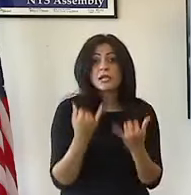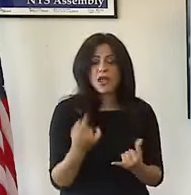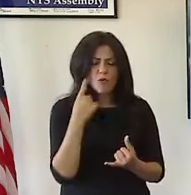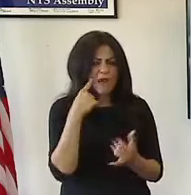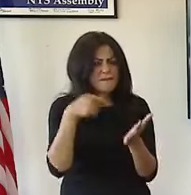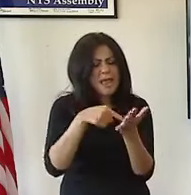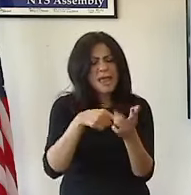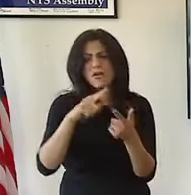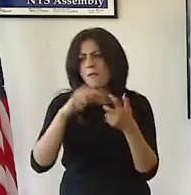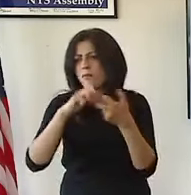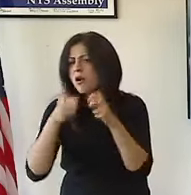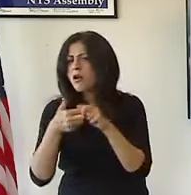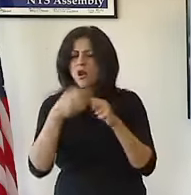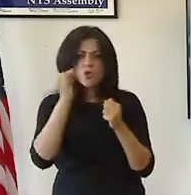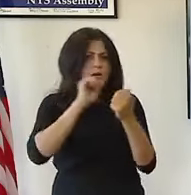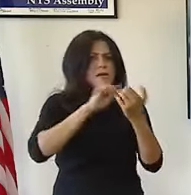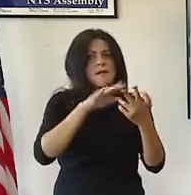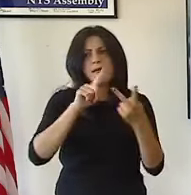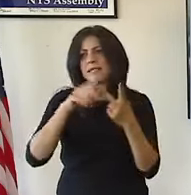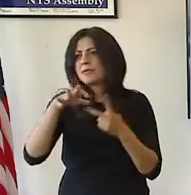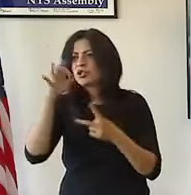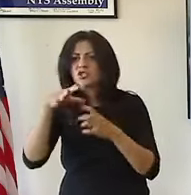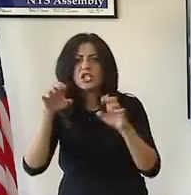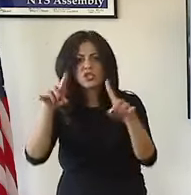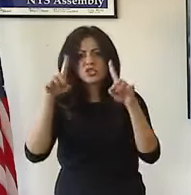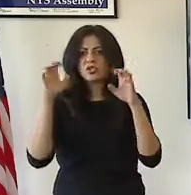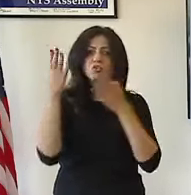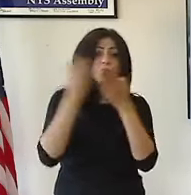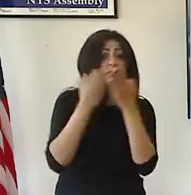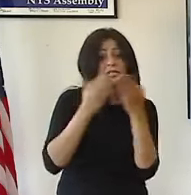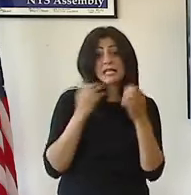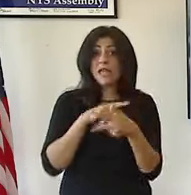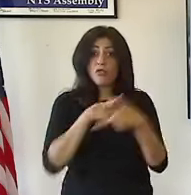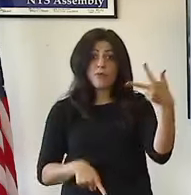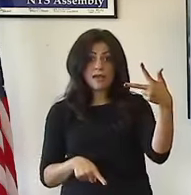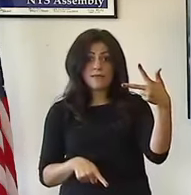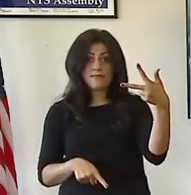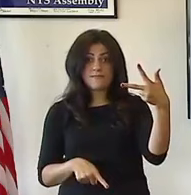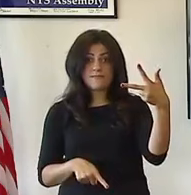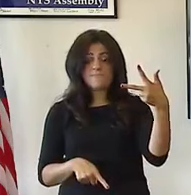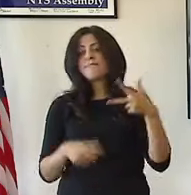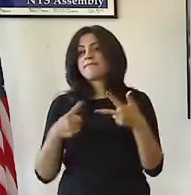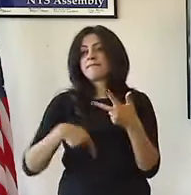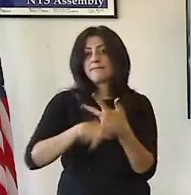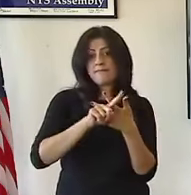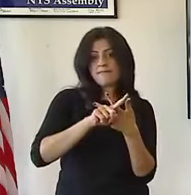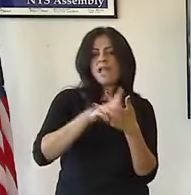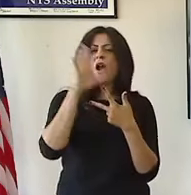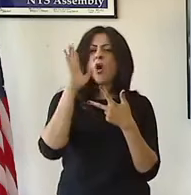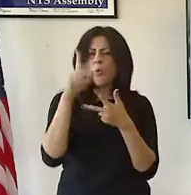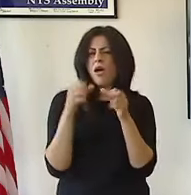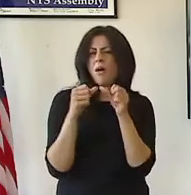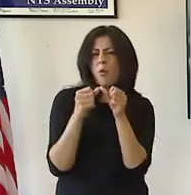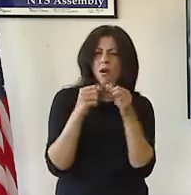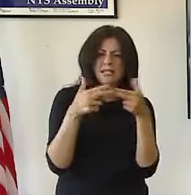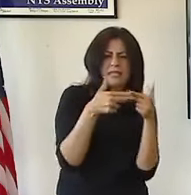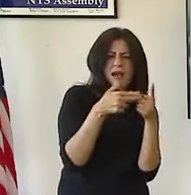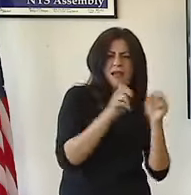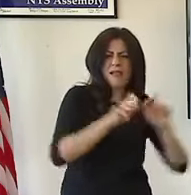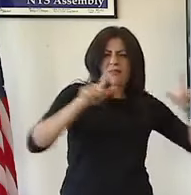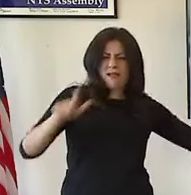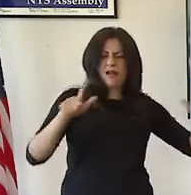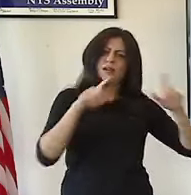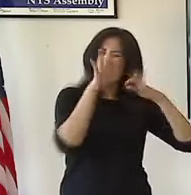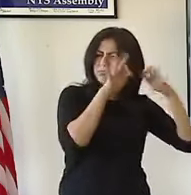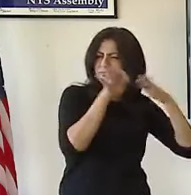addressed, and you want, for instance, special education services, you can do 3 things. And next week, we're going to tell you, we'll have a slide that expresses